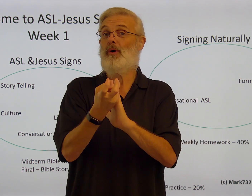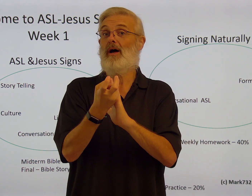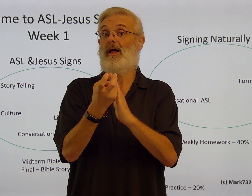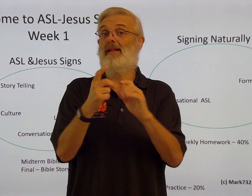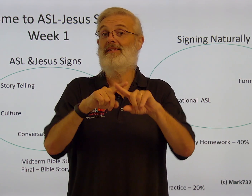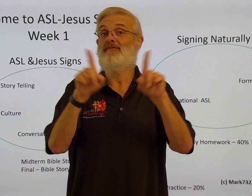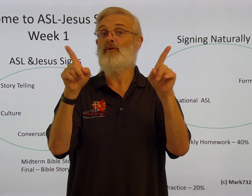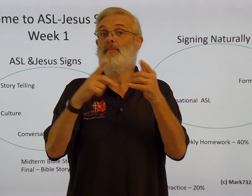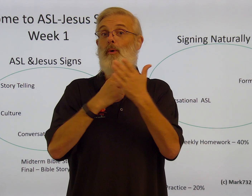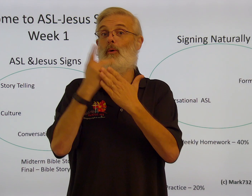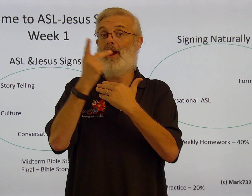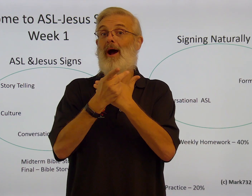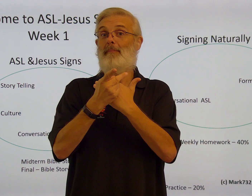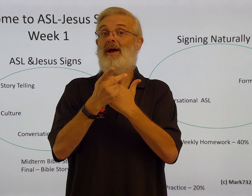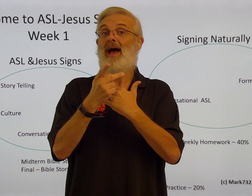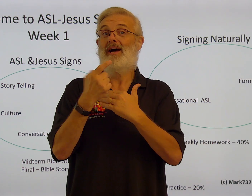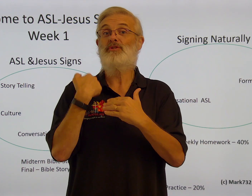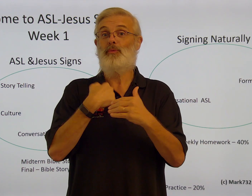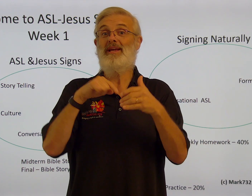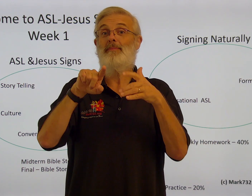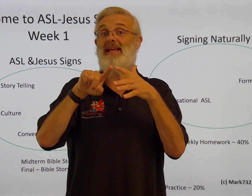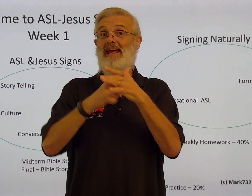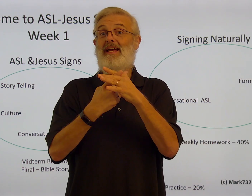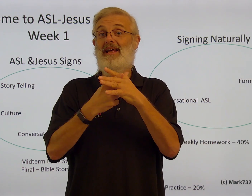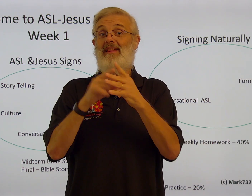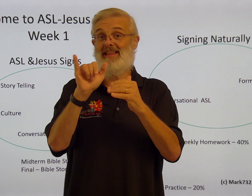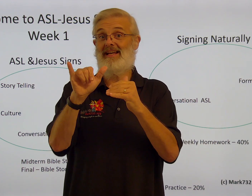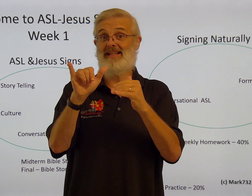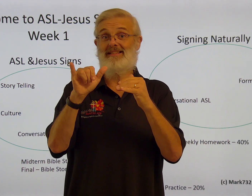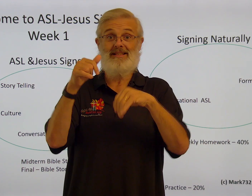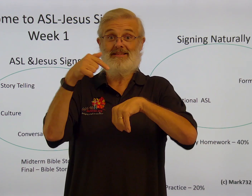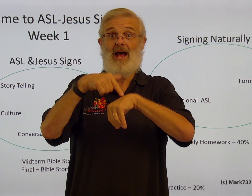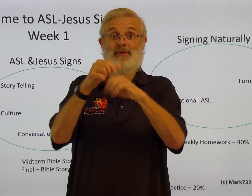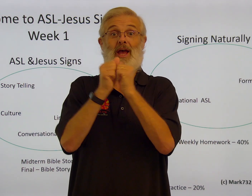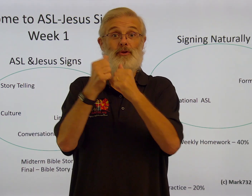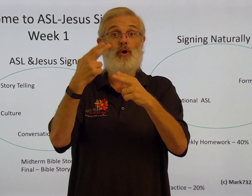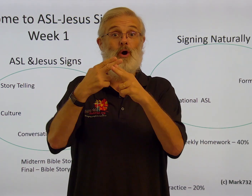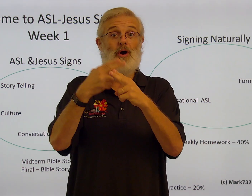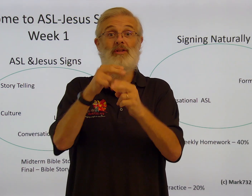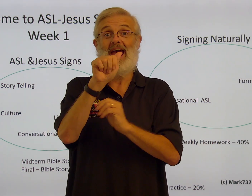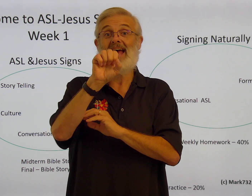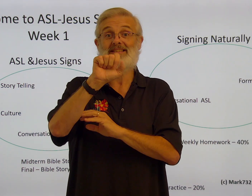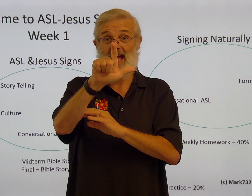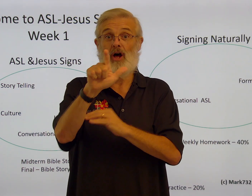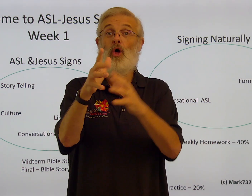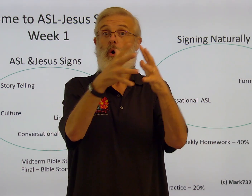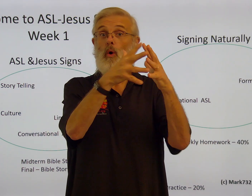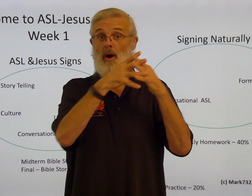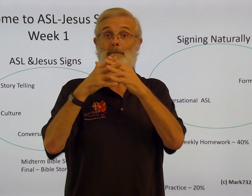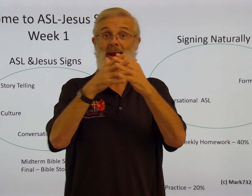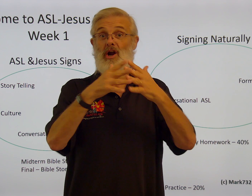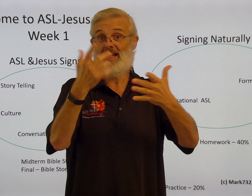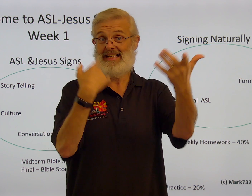a different program as we begin this time together called ASL, or American